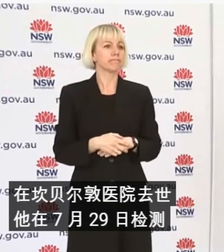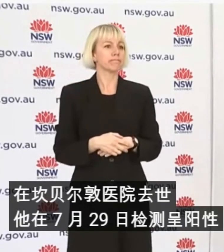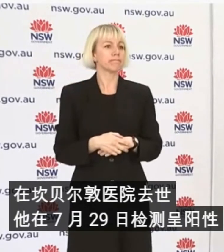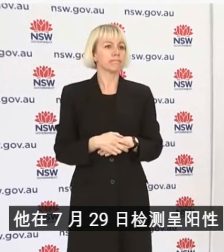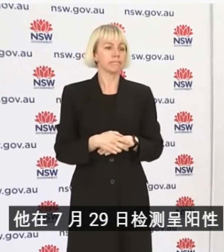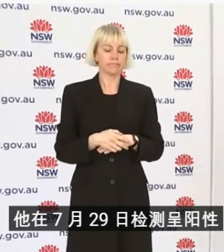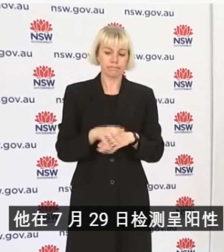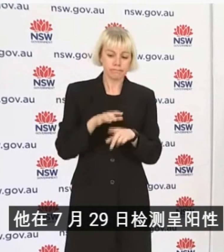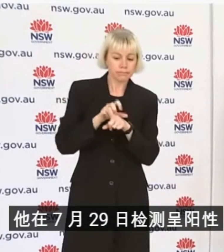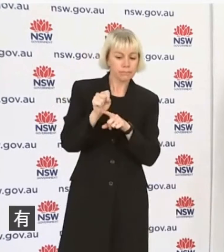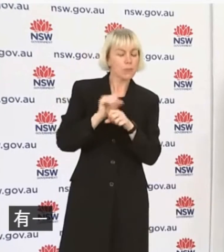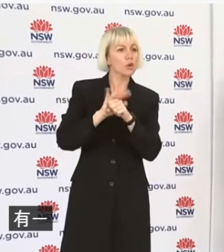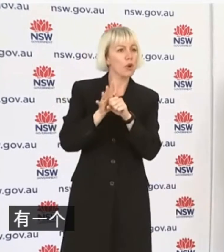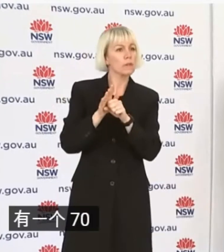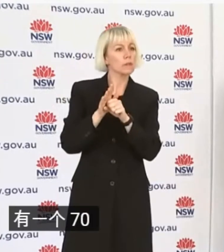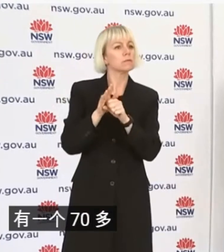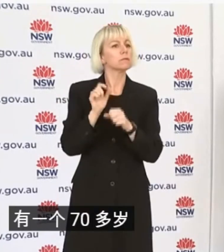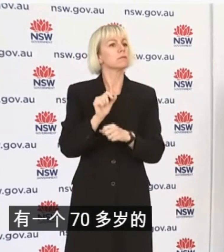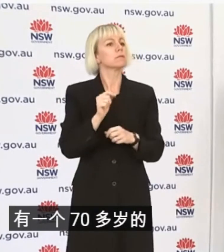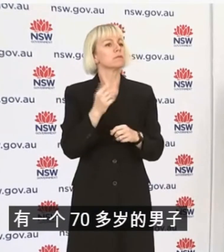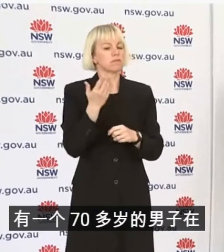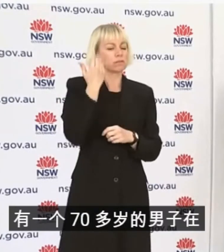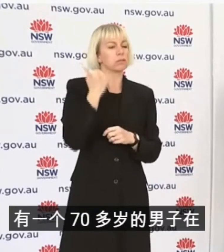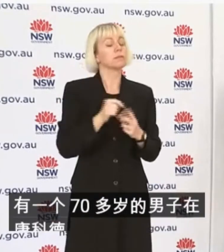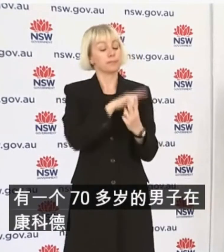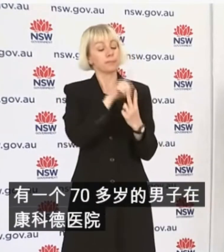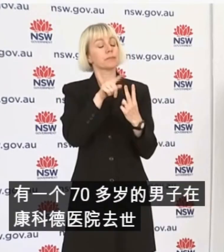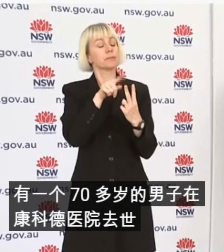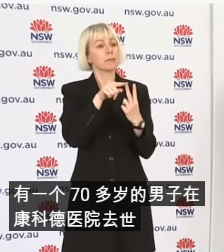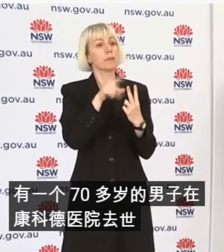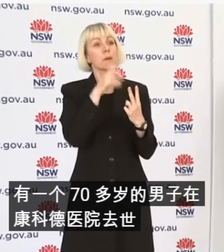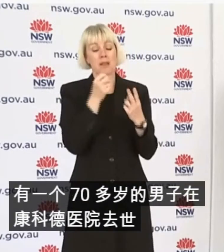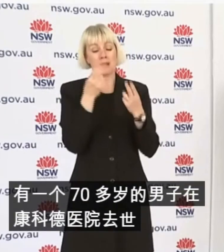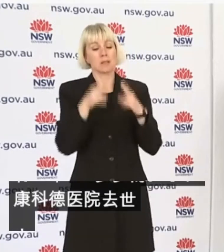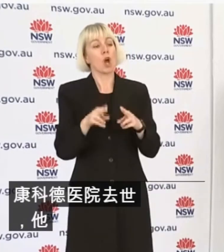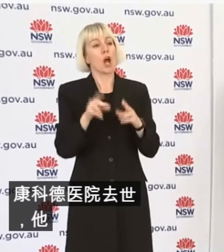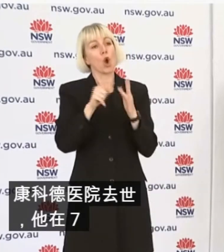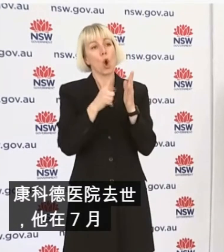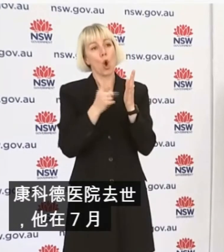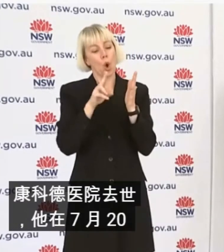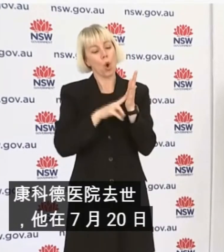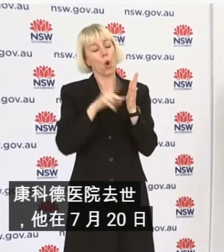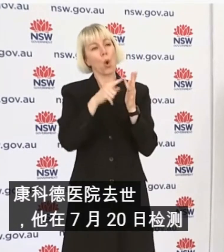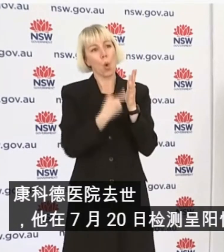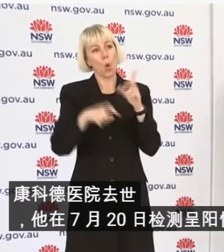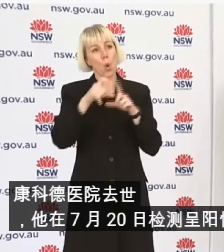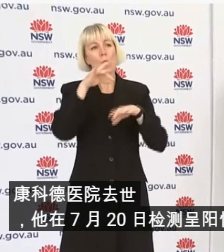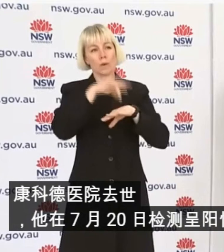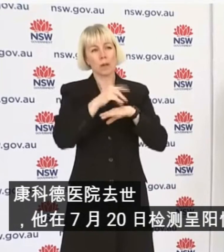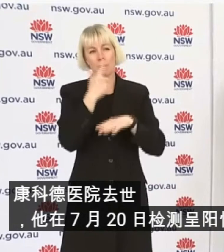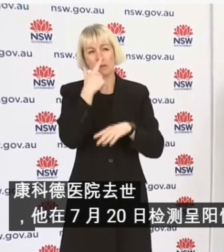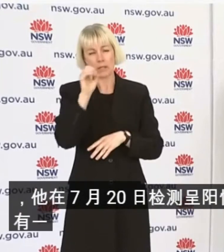the July 29th. There was a man in his 70s who died at Concord Hospital and he tested positive on July